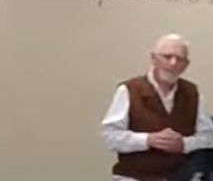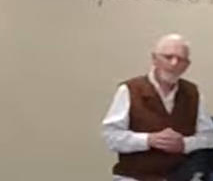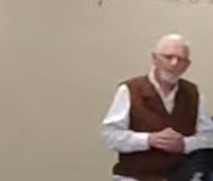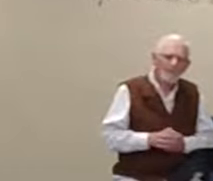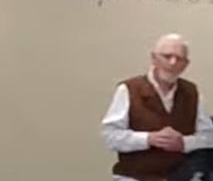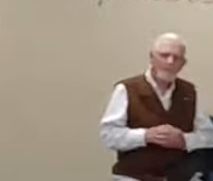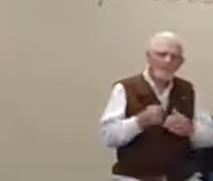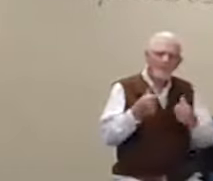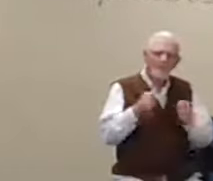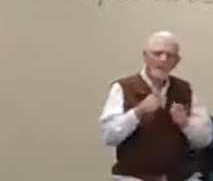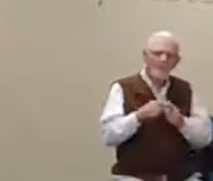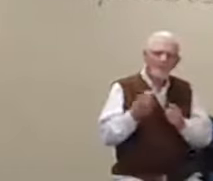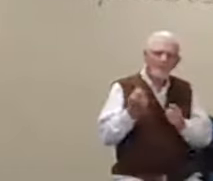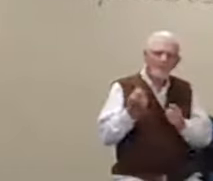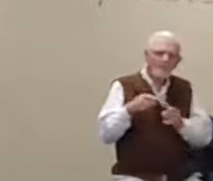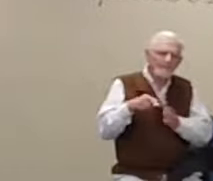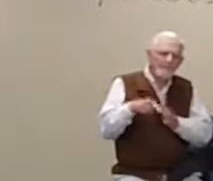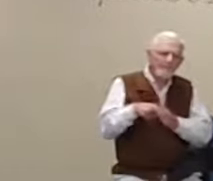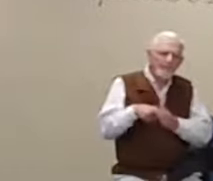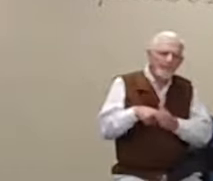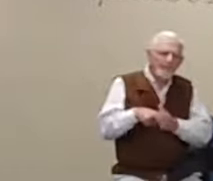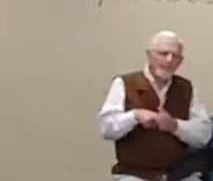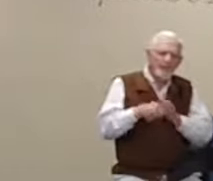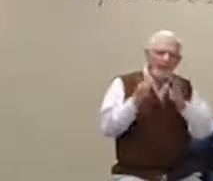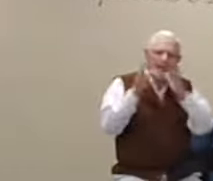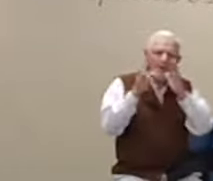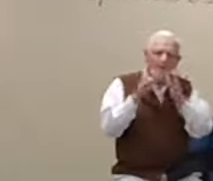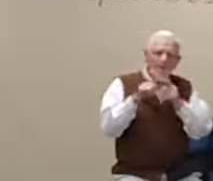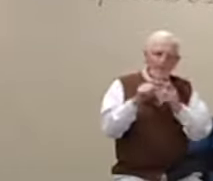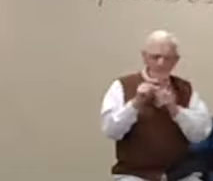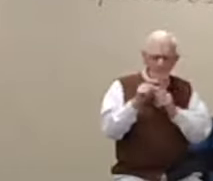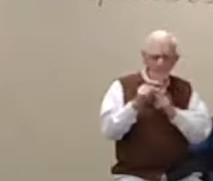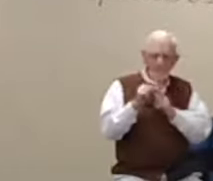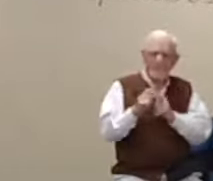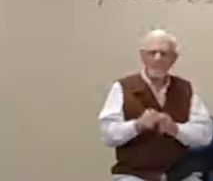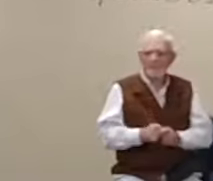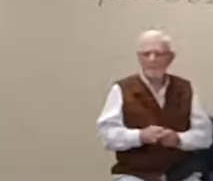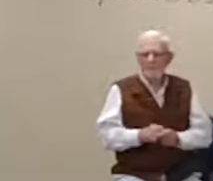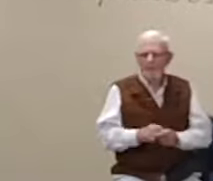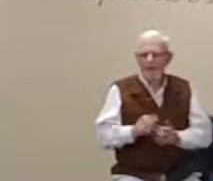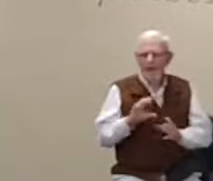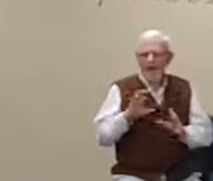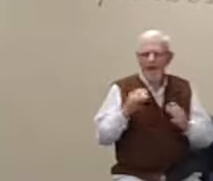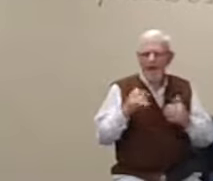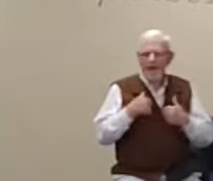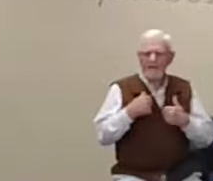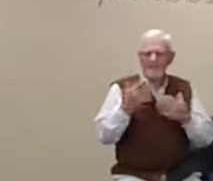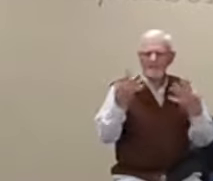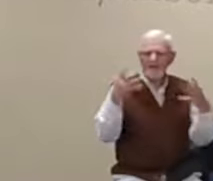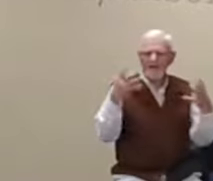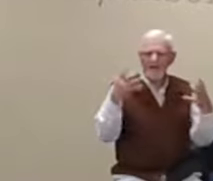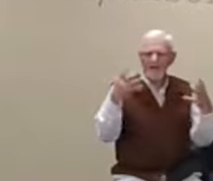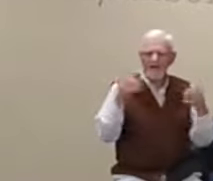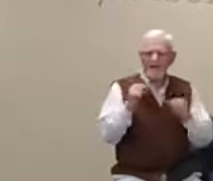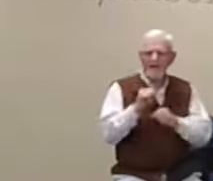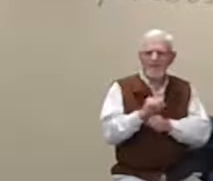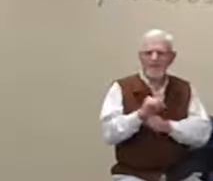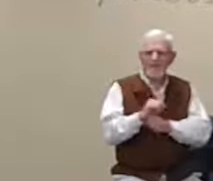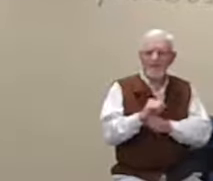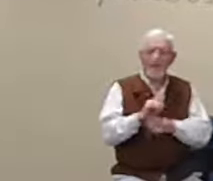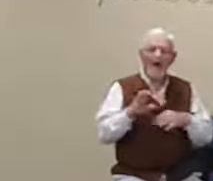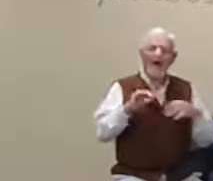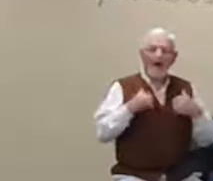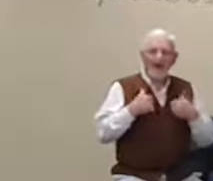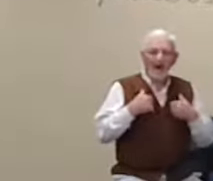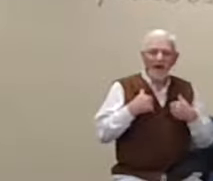we're going to try to get a little bit deep. Pay attention to the words. I have finished the work. And he says, I have manifested